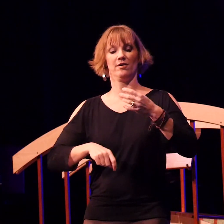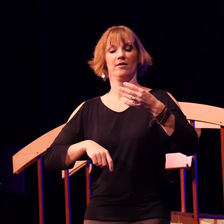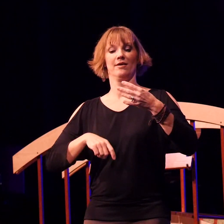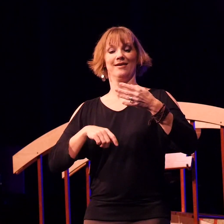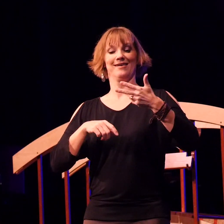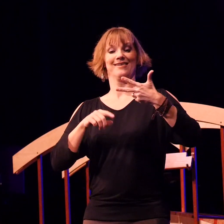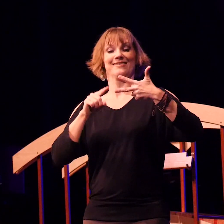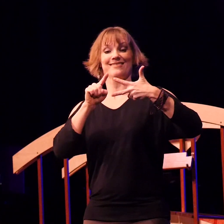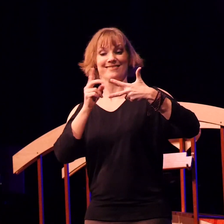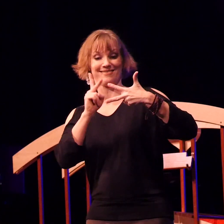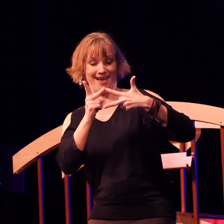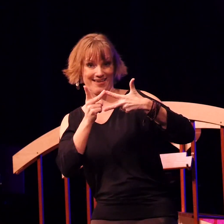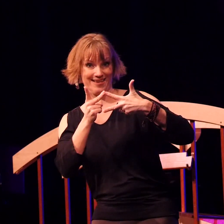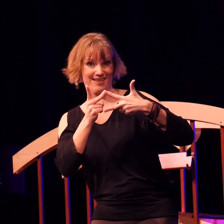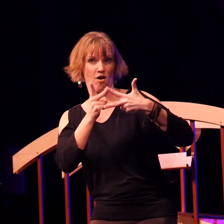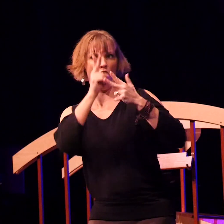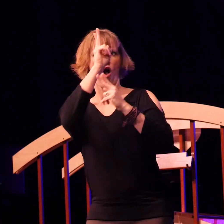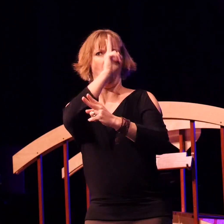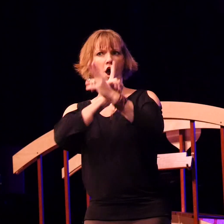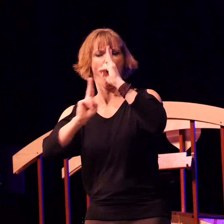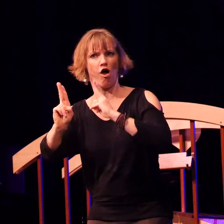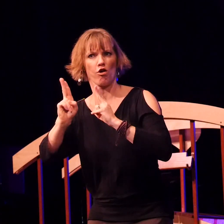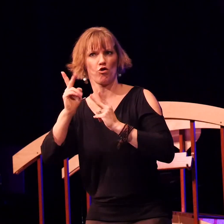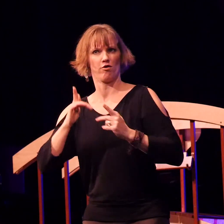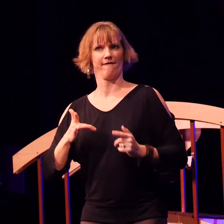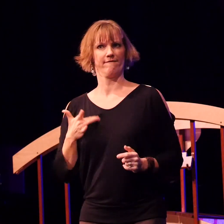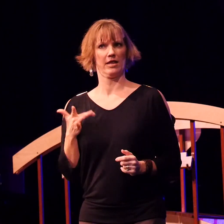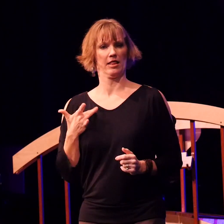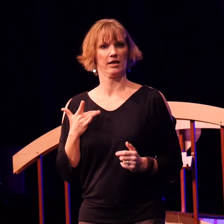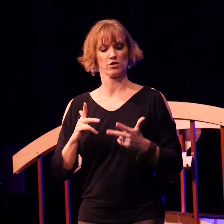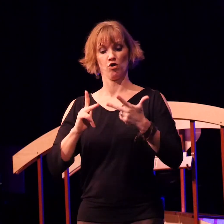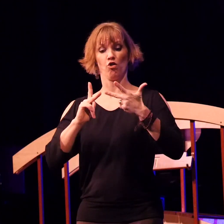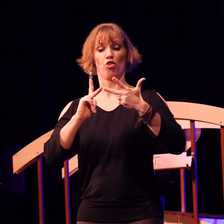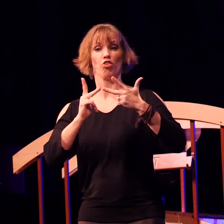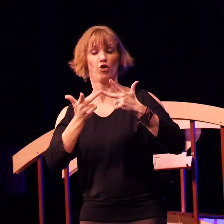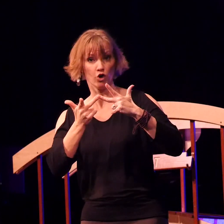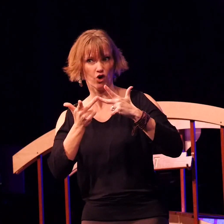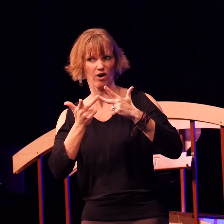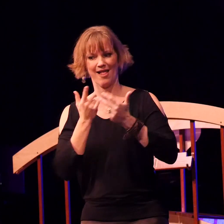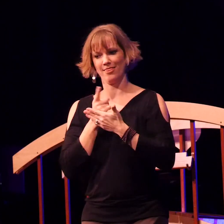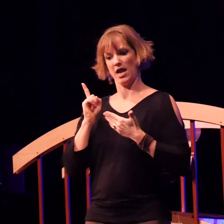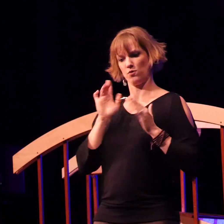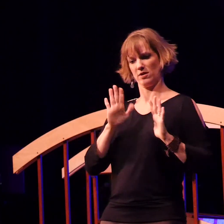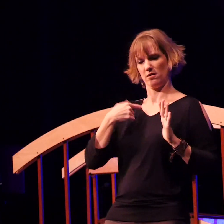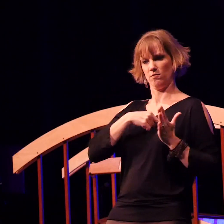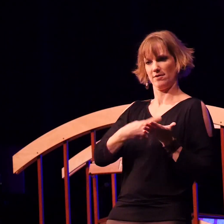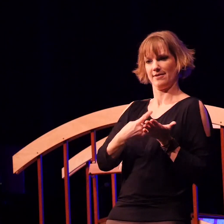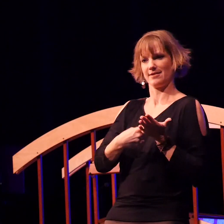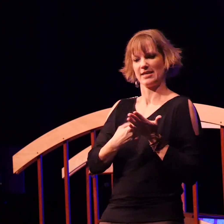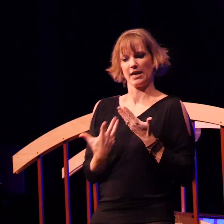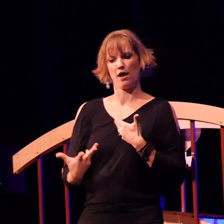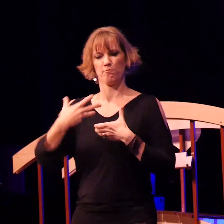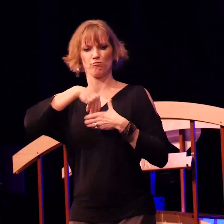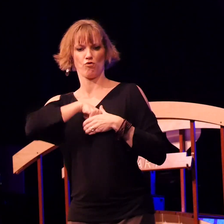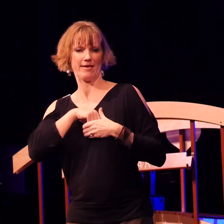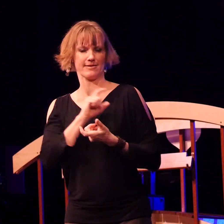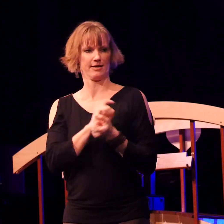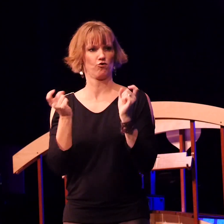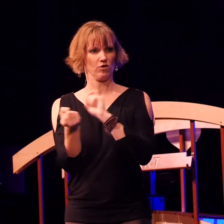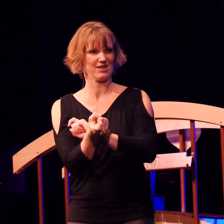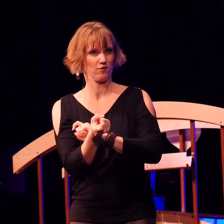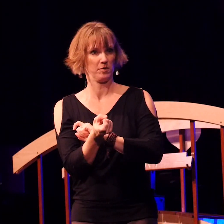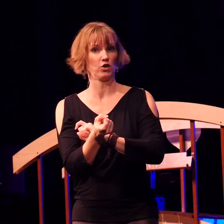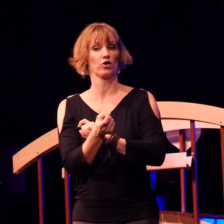step is honoring feelings. And the third, then last Sunday, we talked about embracing transformation. And